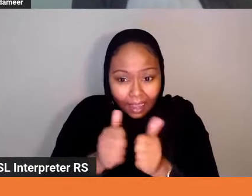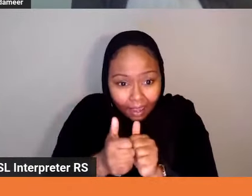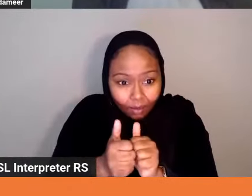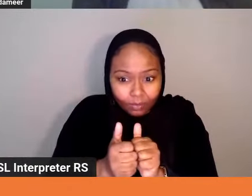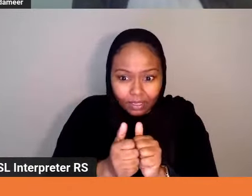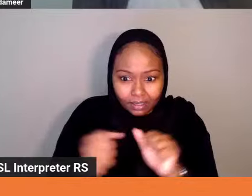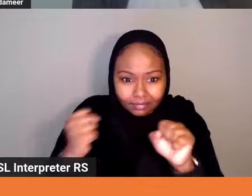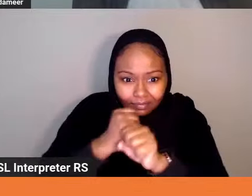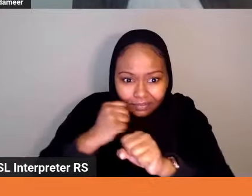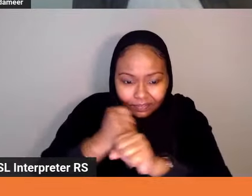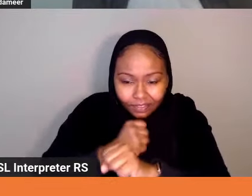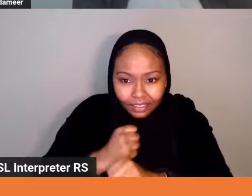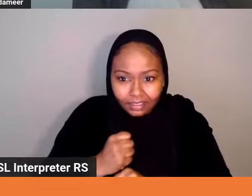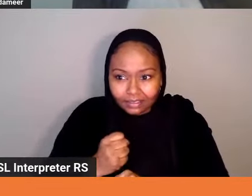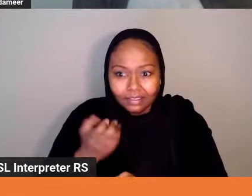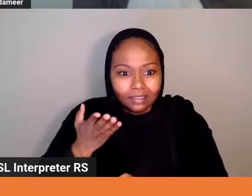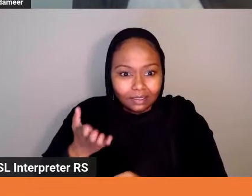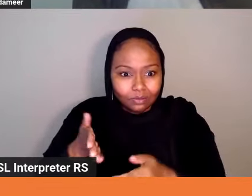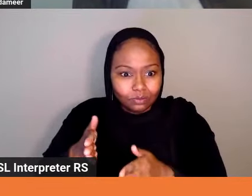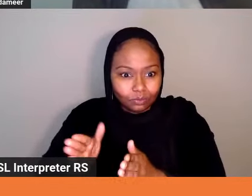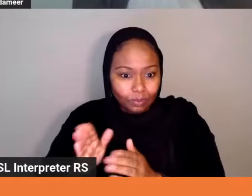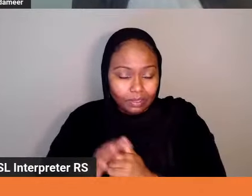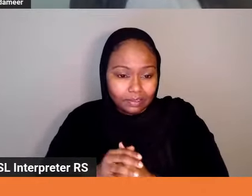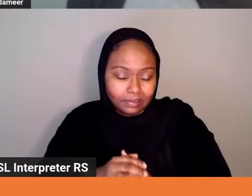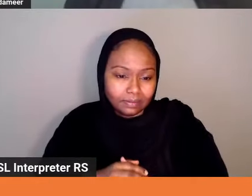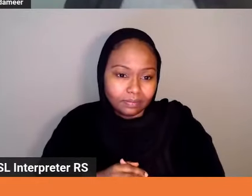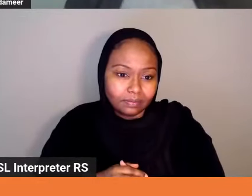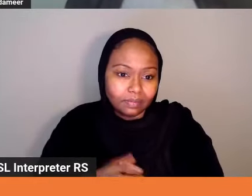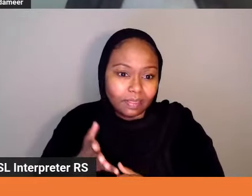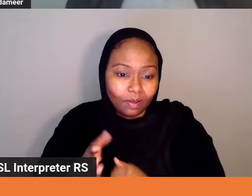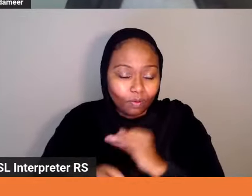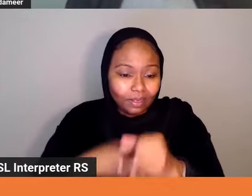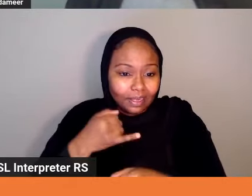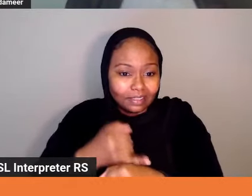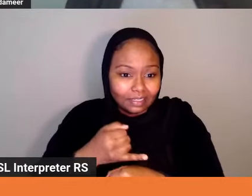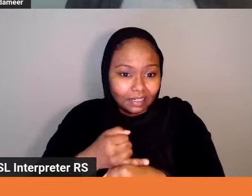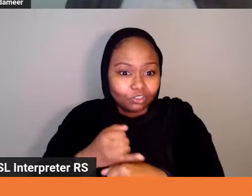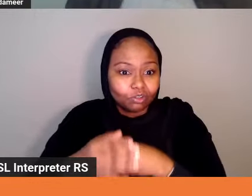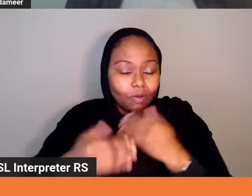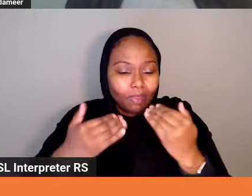such practices in the international level.